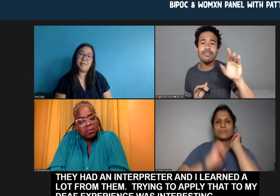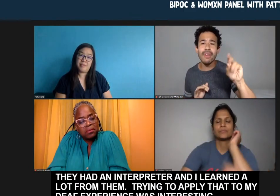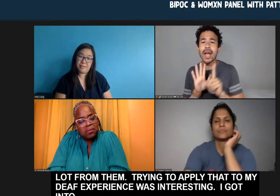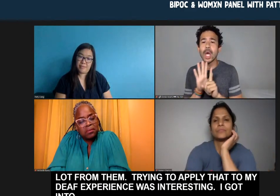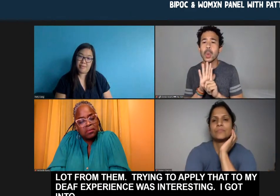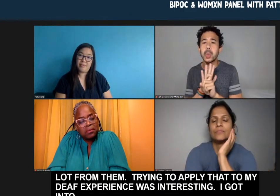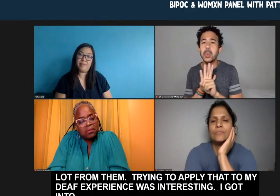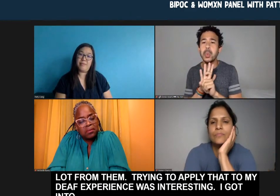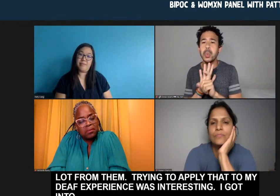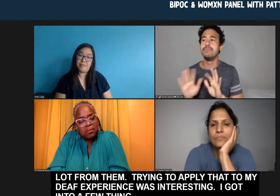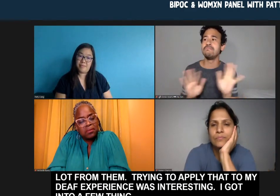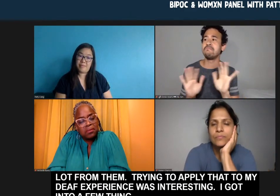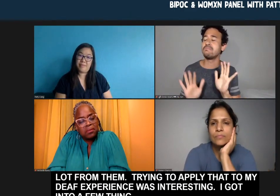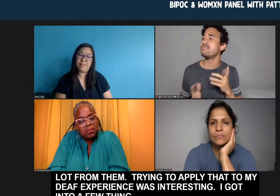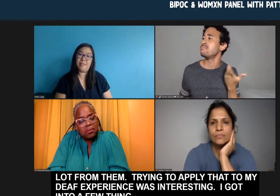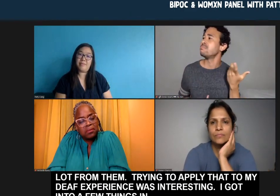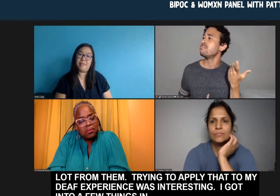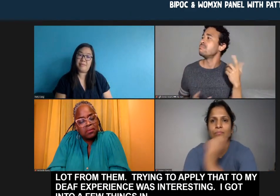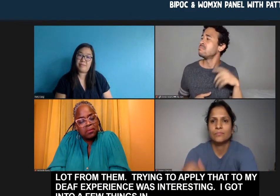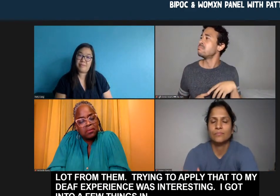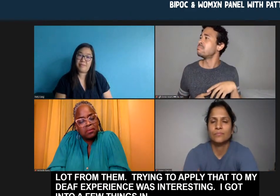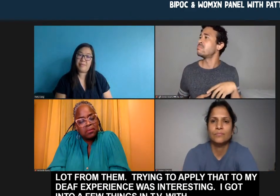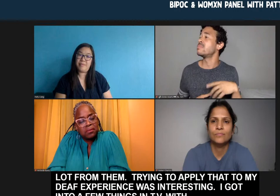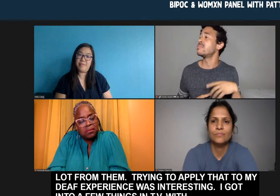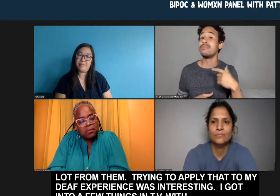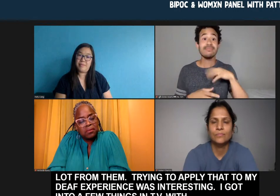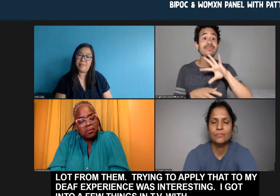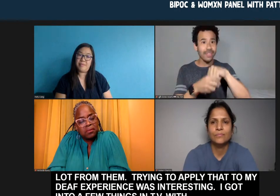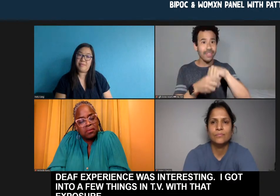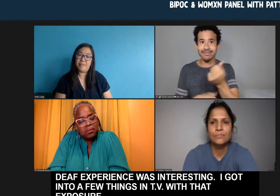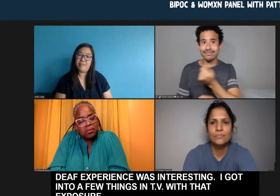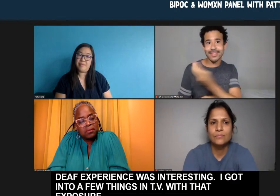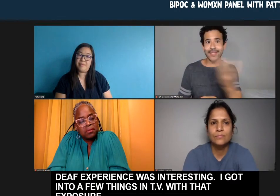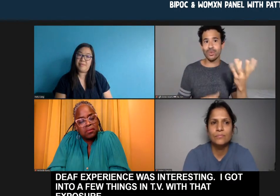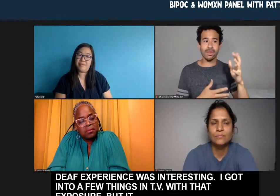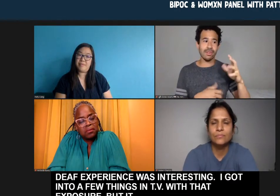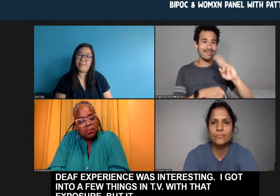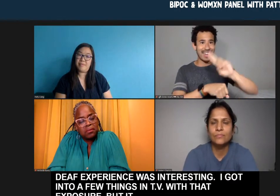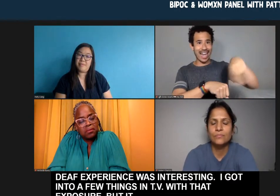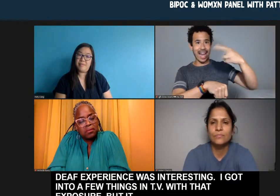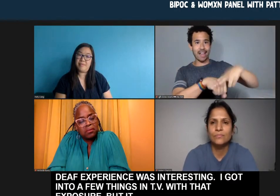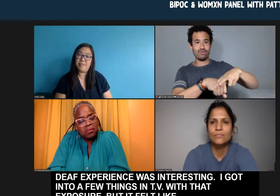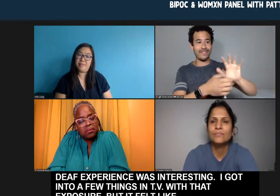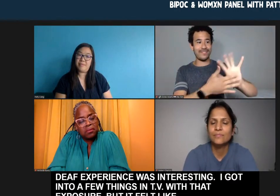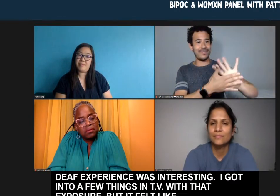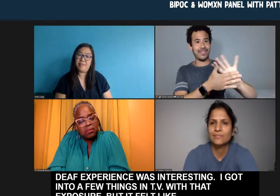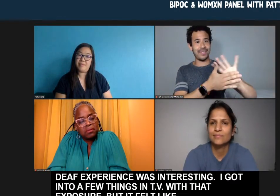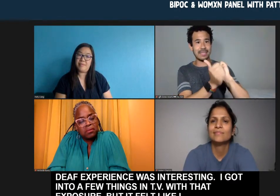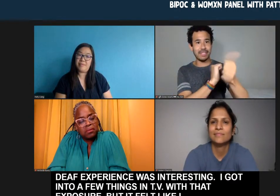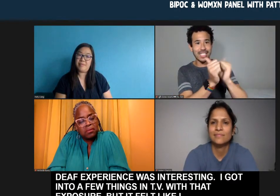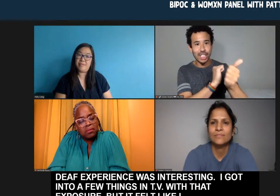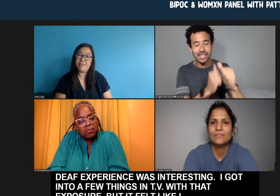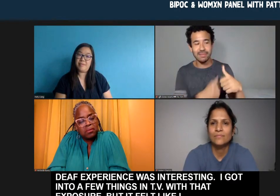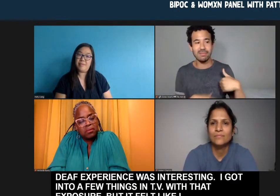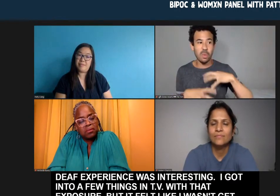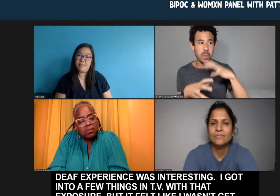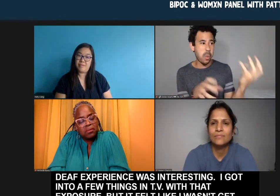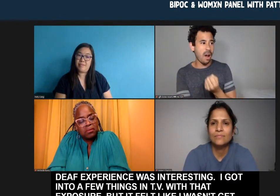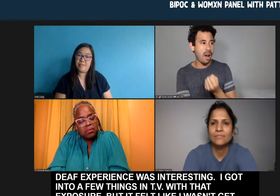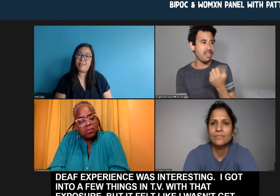like I wasn't really getting into the front stage. It was sort of, it was very